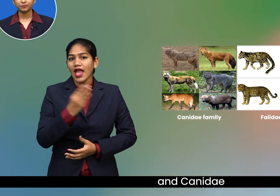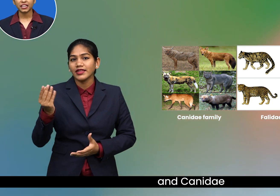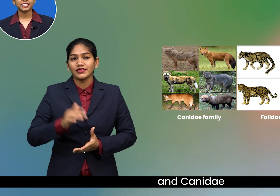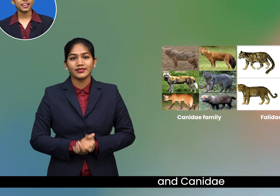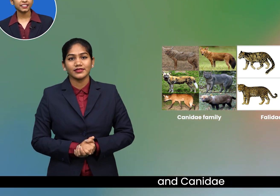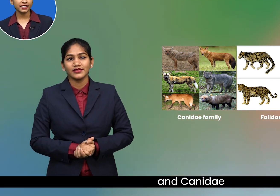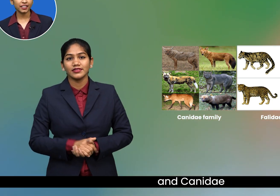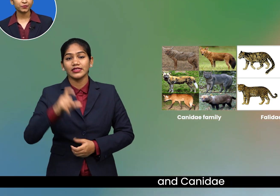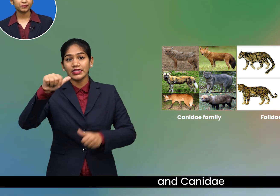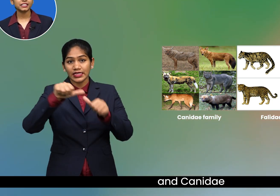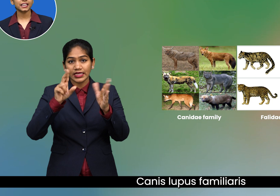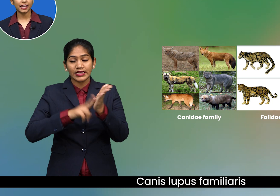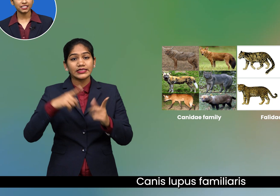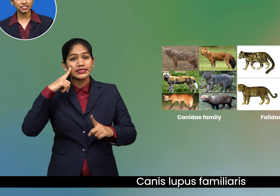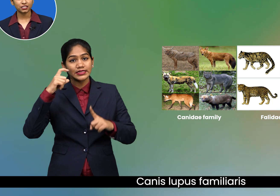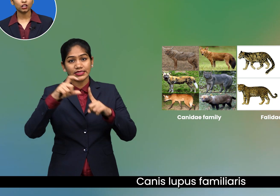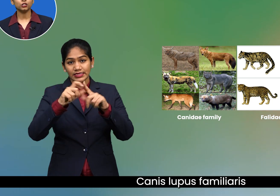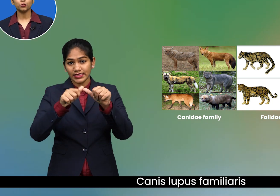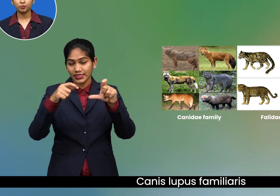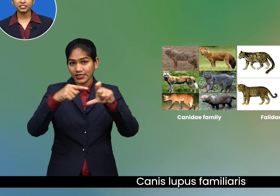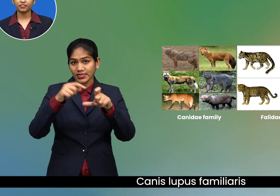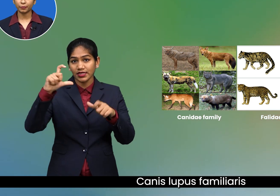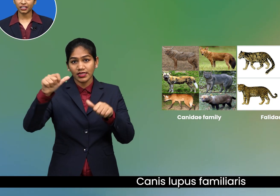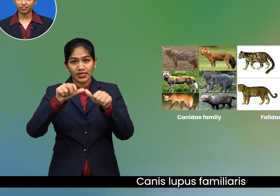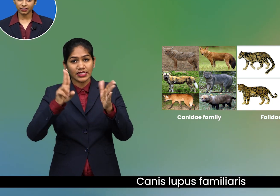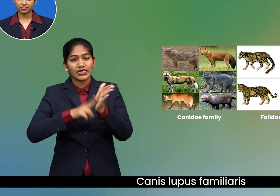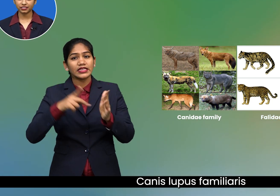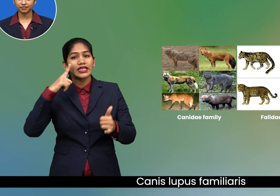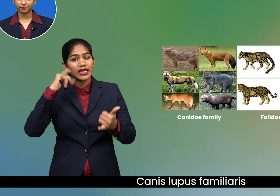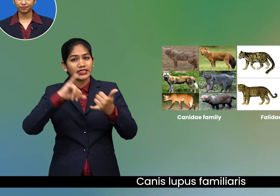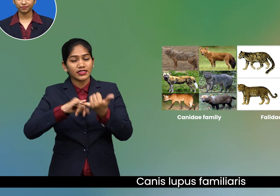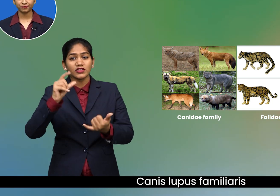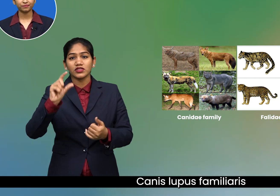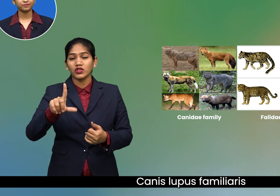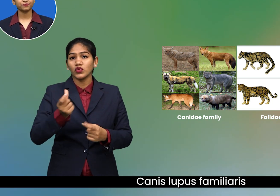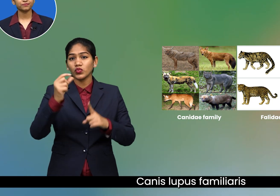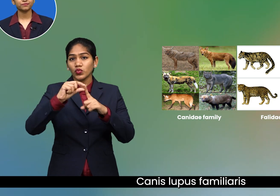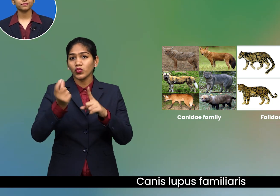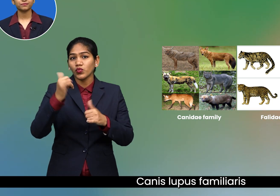And Canidae, Canis lupus familiaris